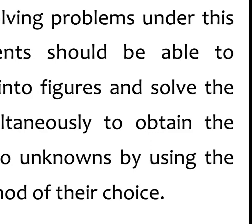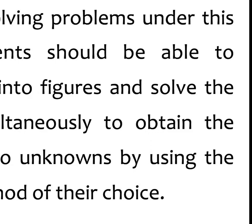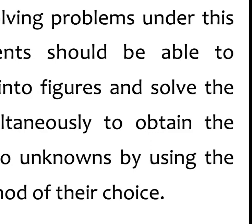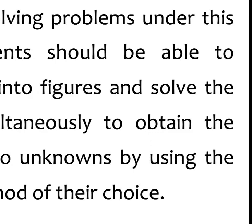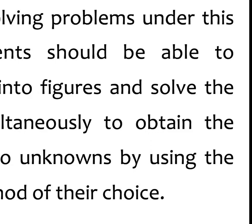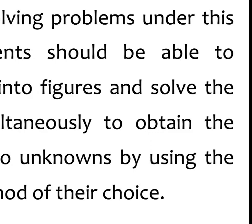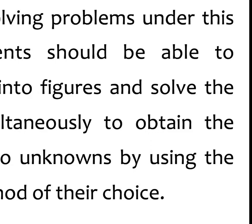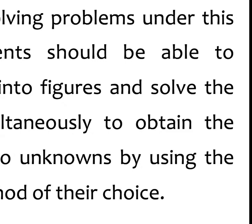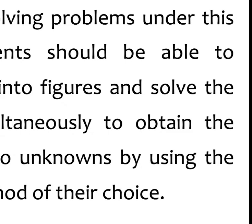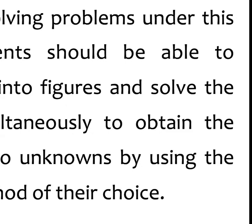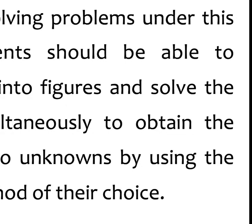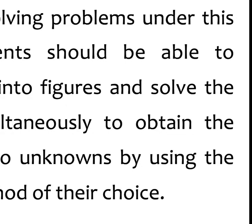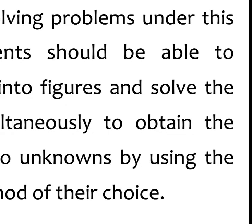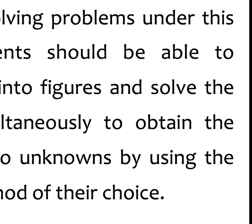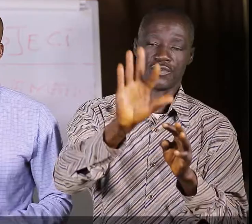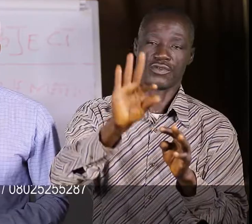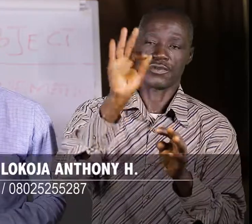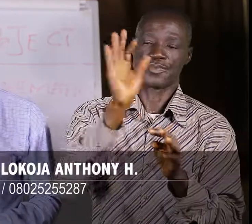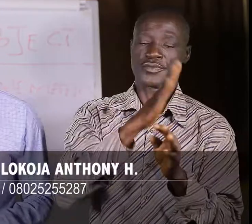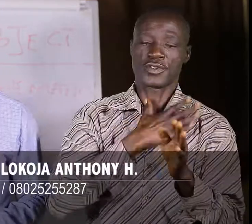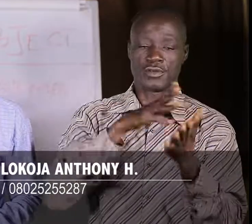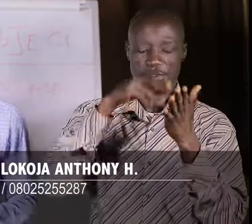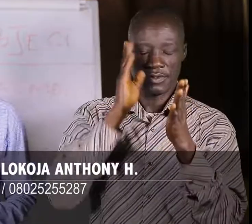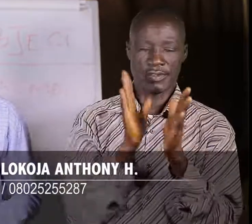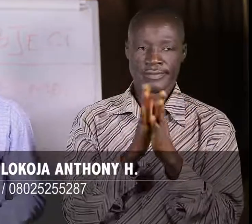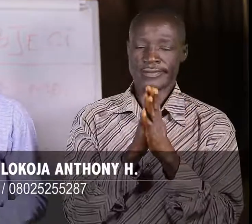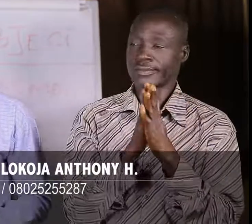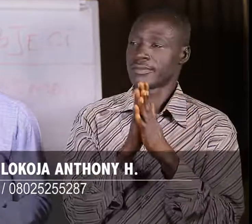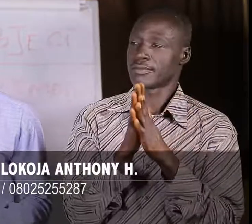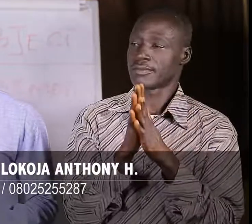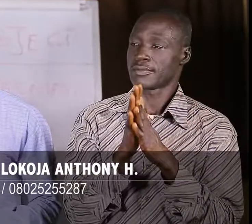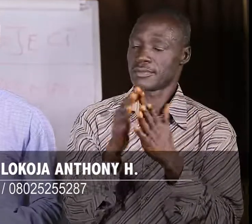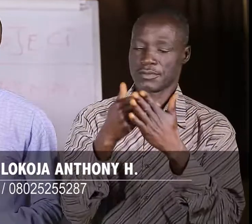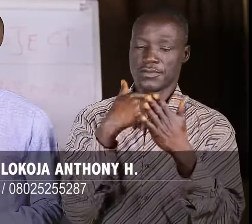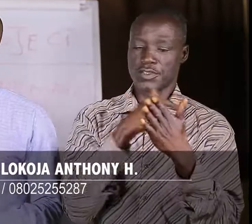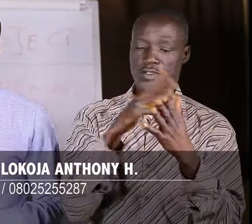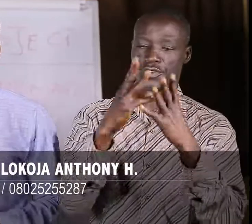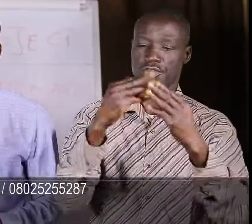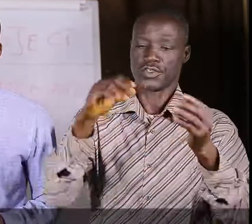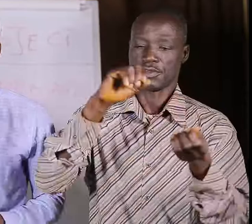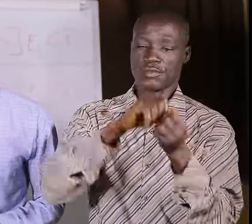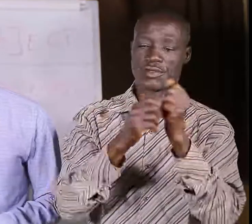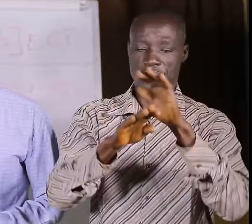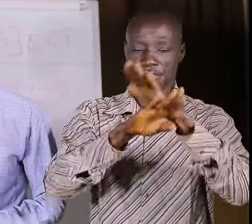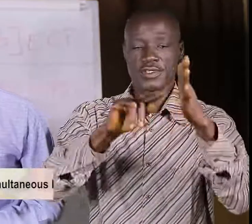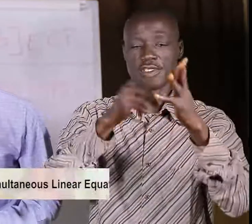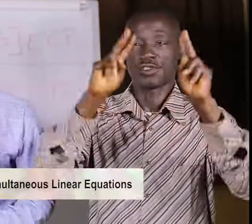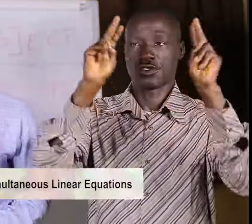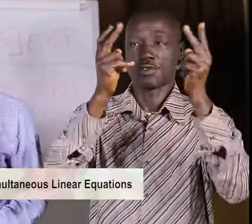method of your choice. My students, before you solve problems under this